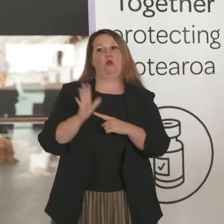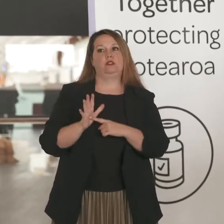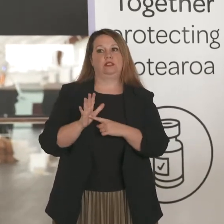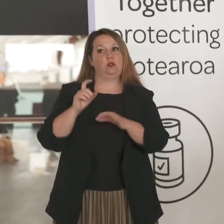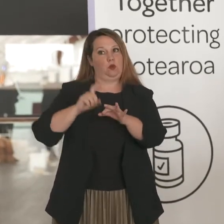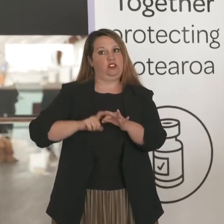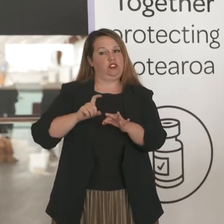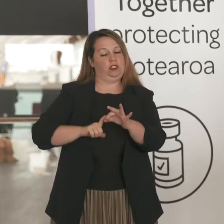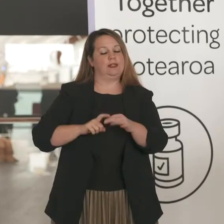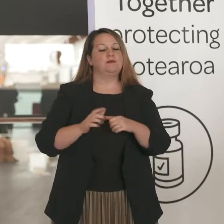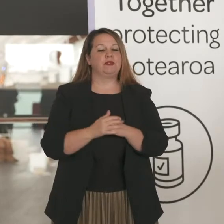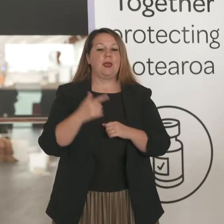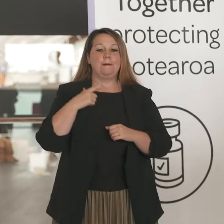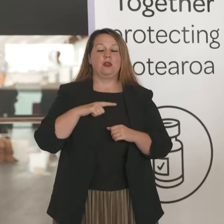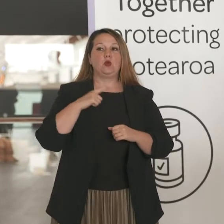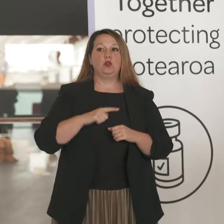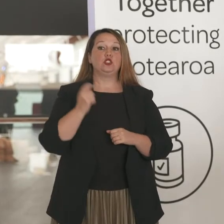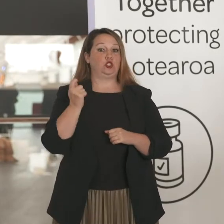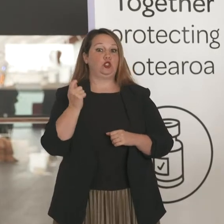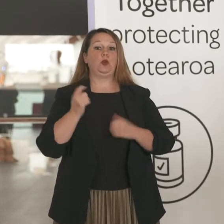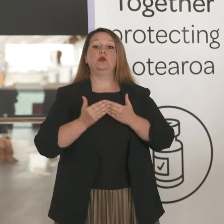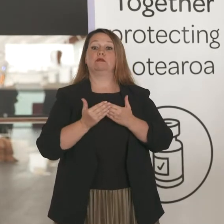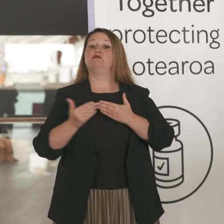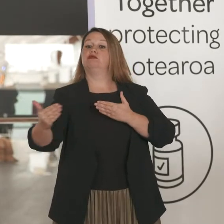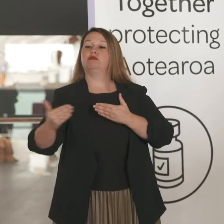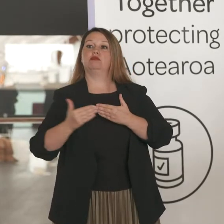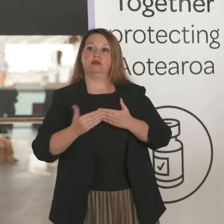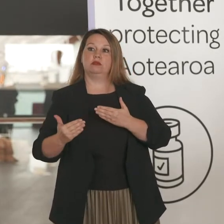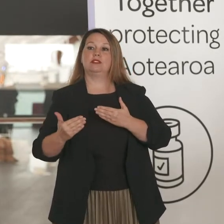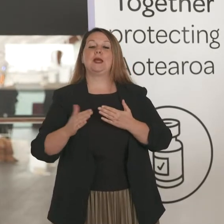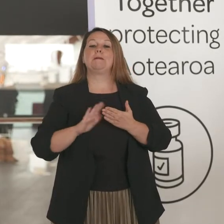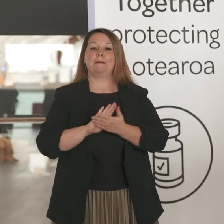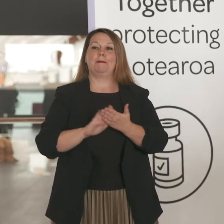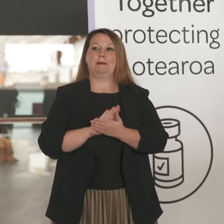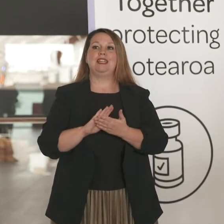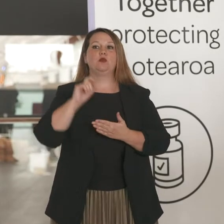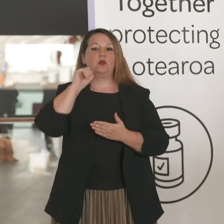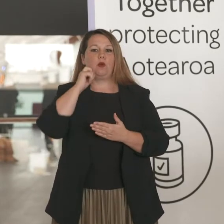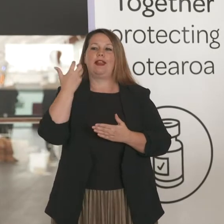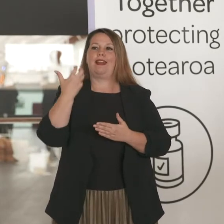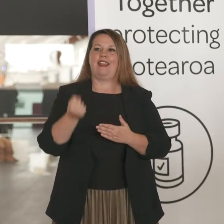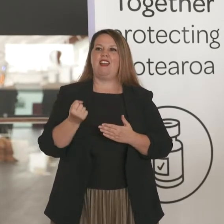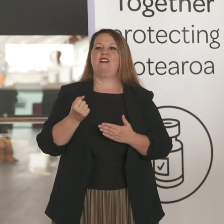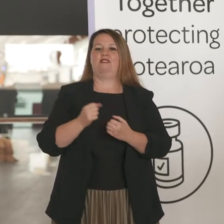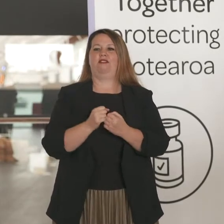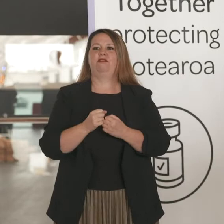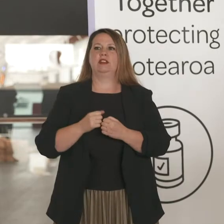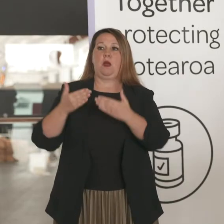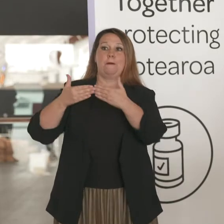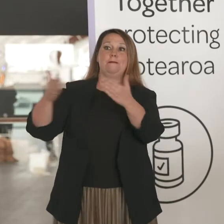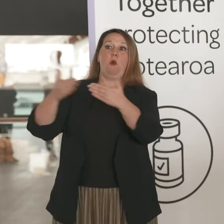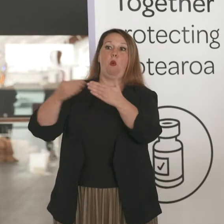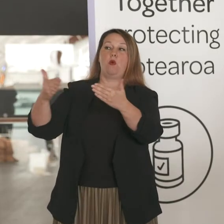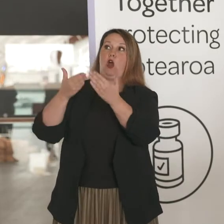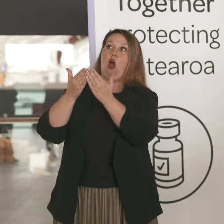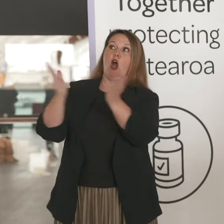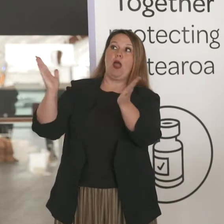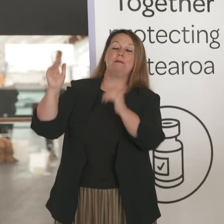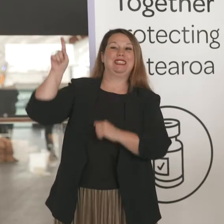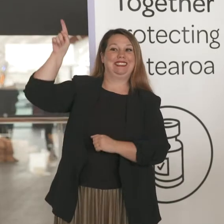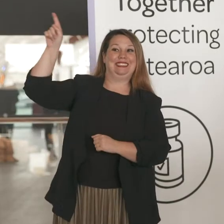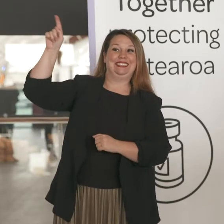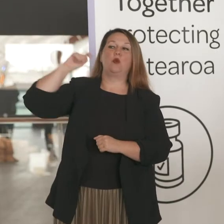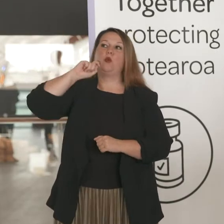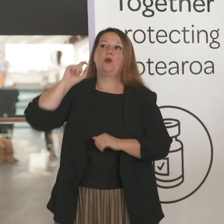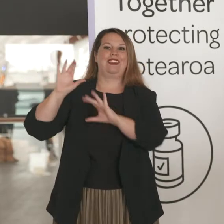we're going to enter a time where we've got a lot of infectious agents now coming across our border, and we're